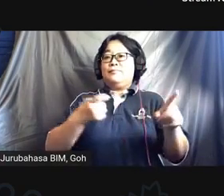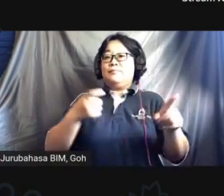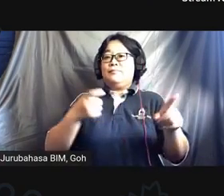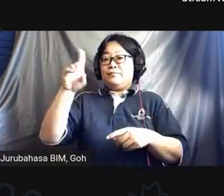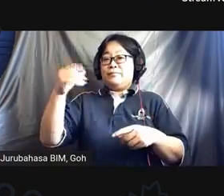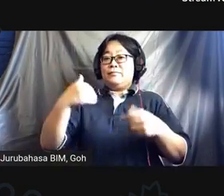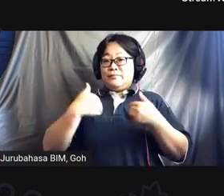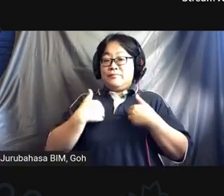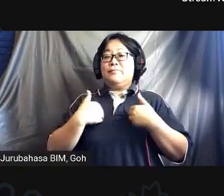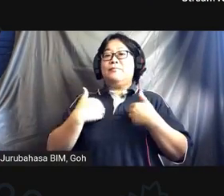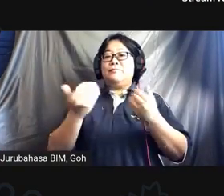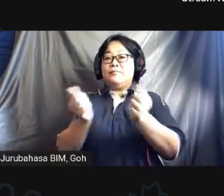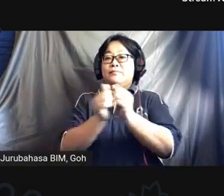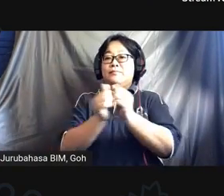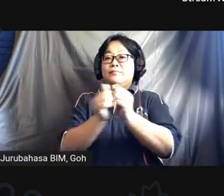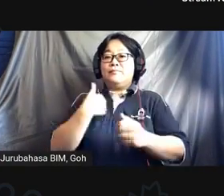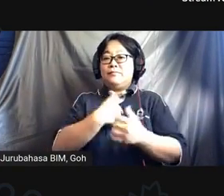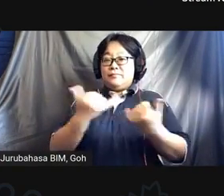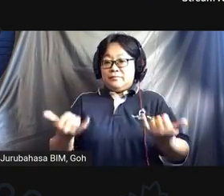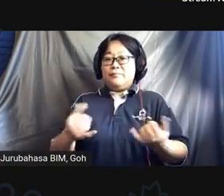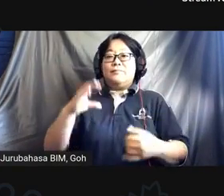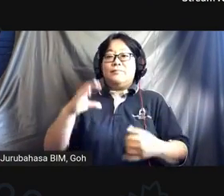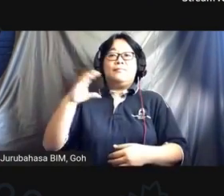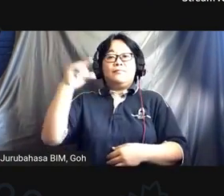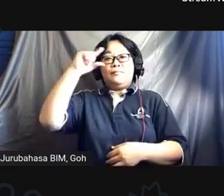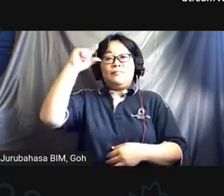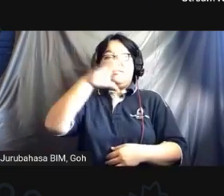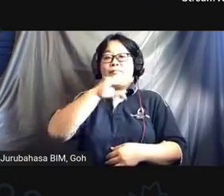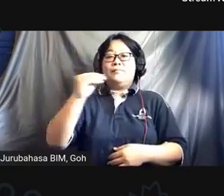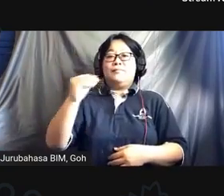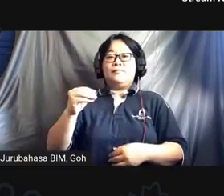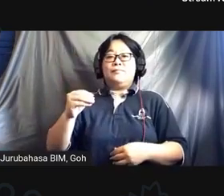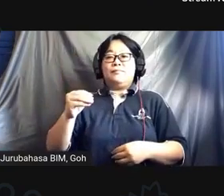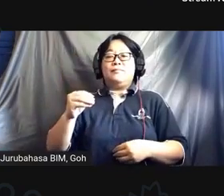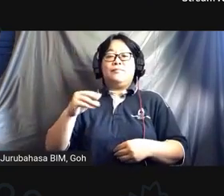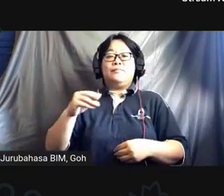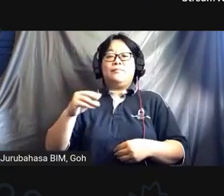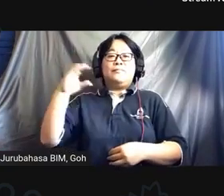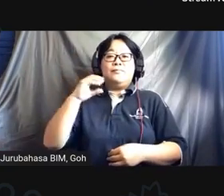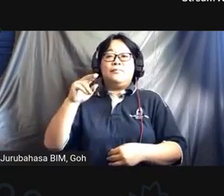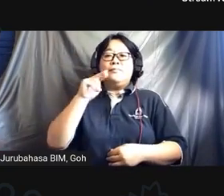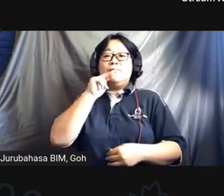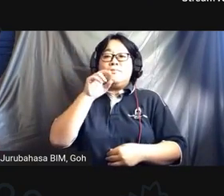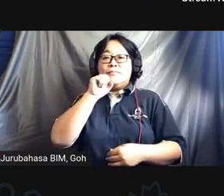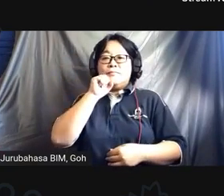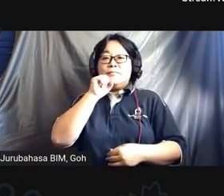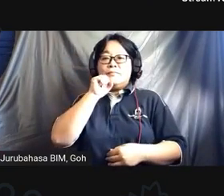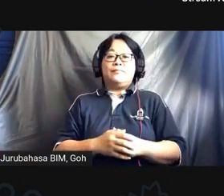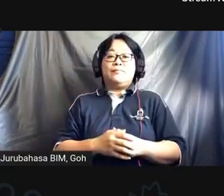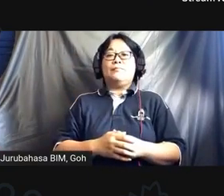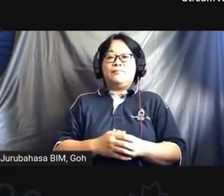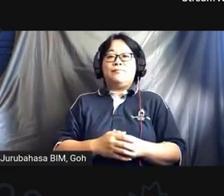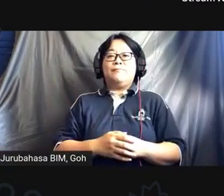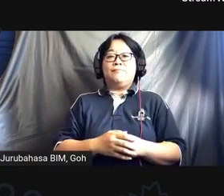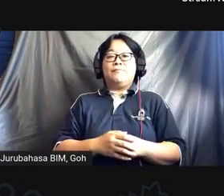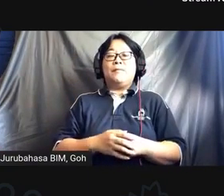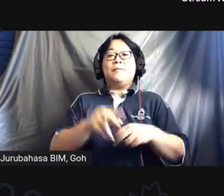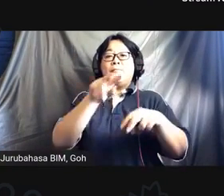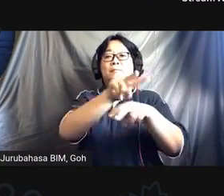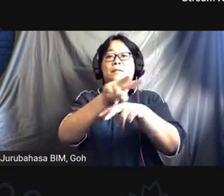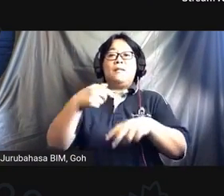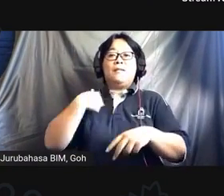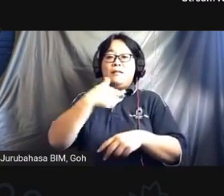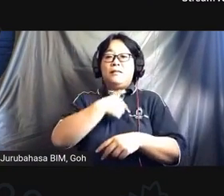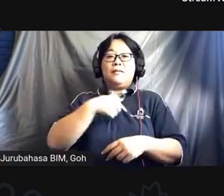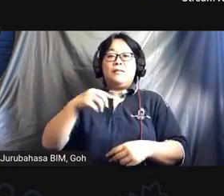Cik Goh dan Cik Nur Saada, our advisor from IUM, Madam Raja Nur Ashikin, as well as our fellow